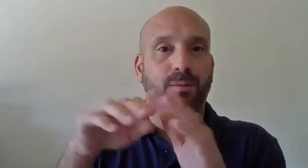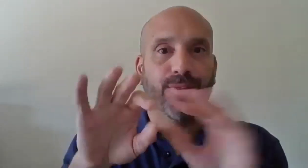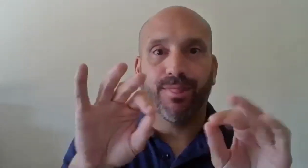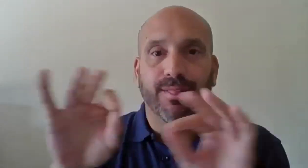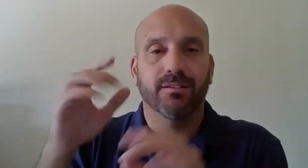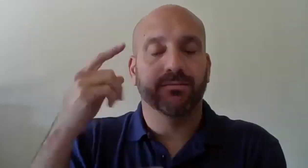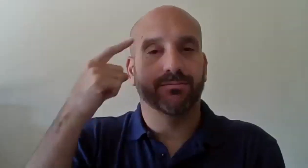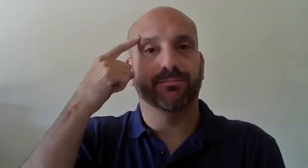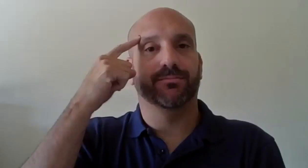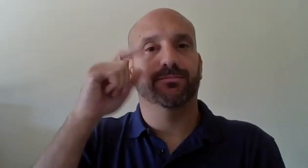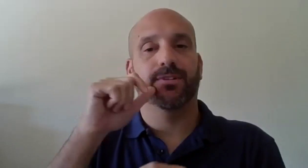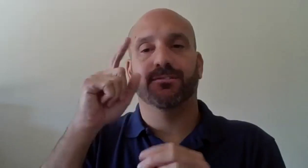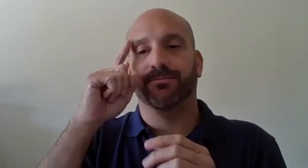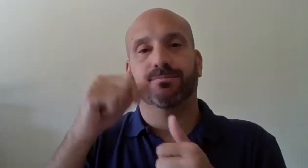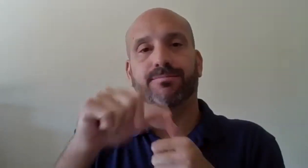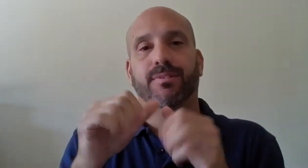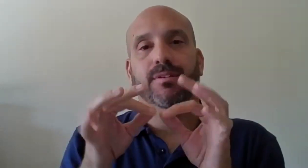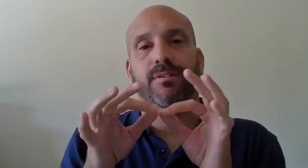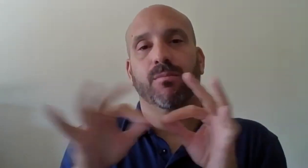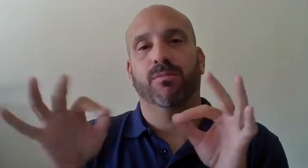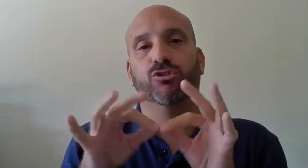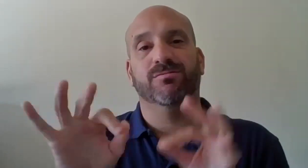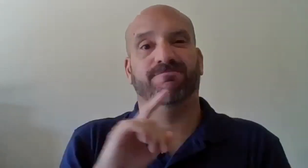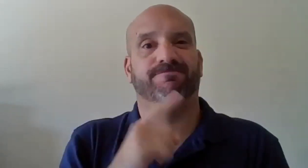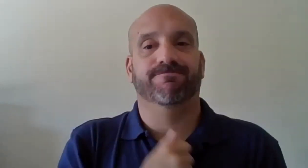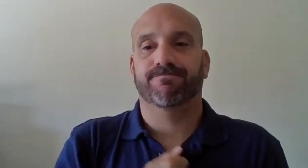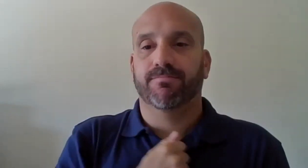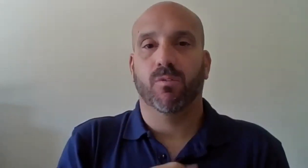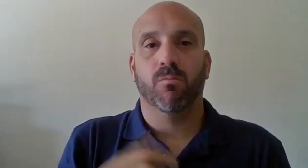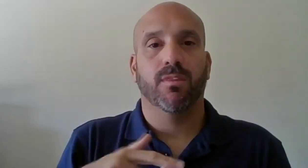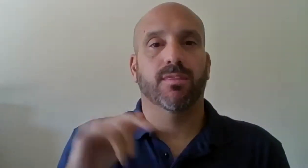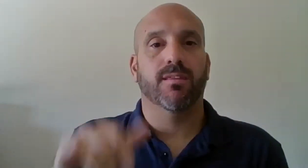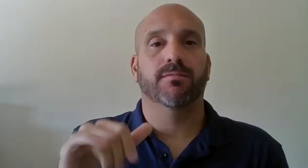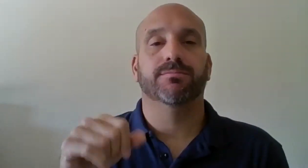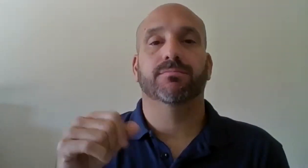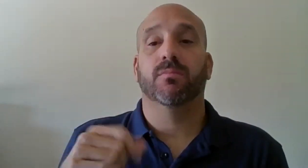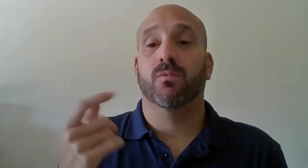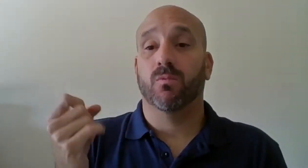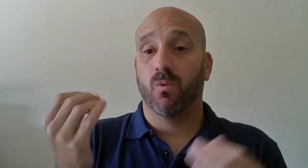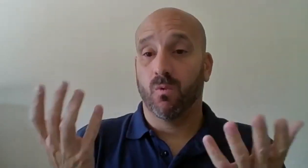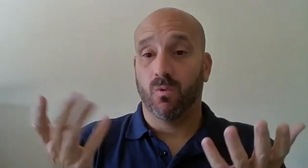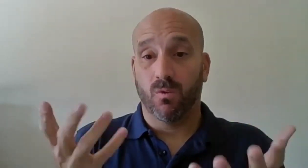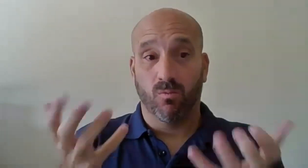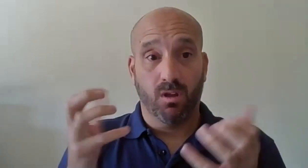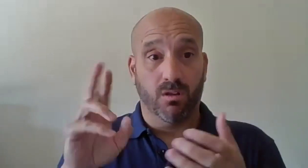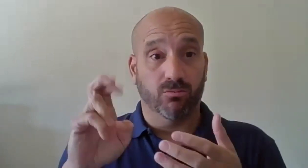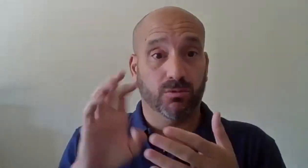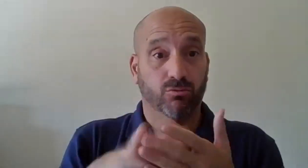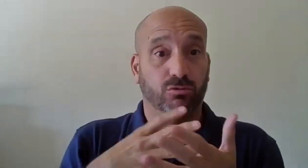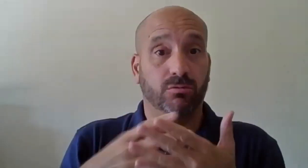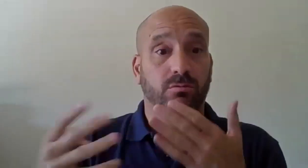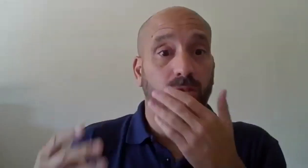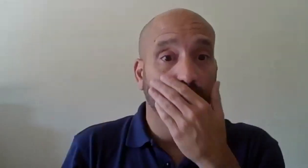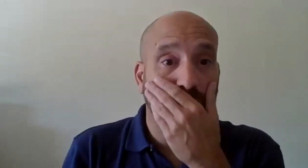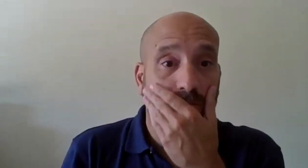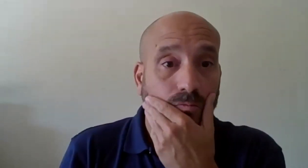the interpreter, and that's where my brain was at the moment when we planned this meeting. So I apologize for those who need closed captioning. Would you guys like to reschedule